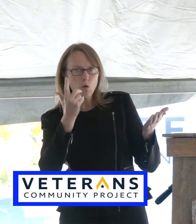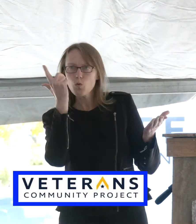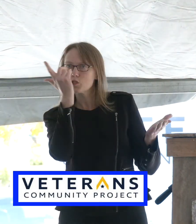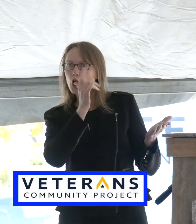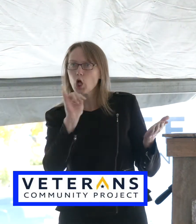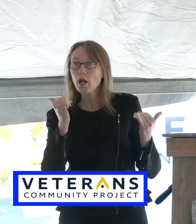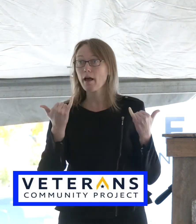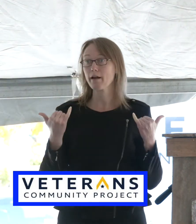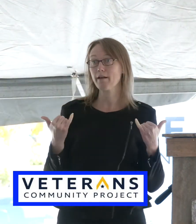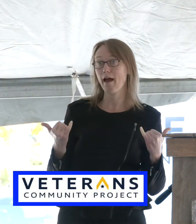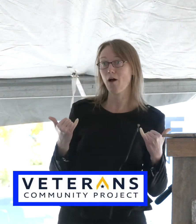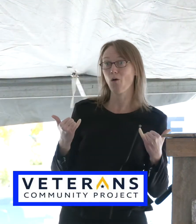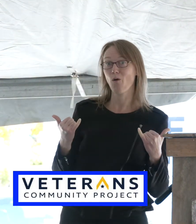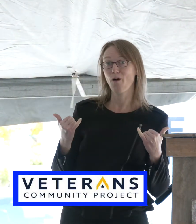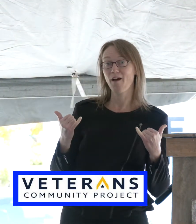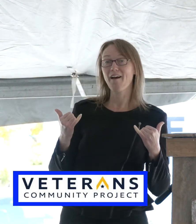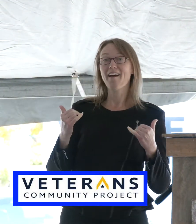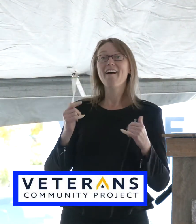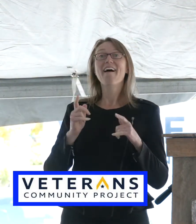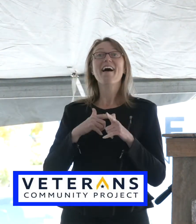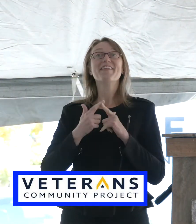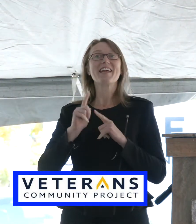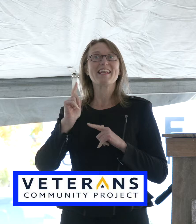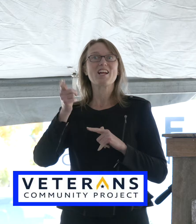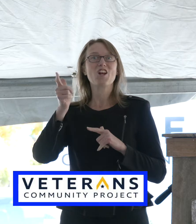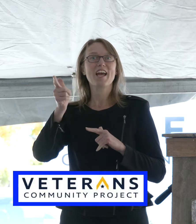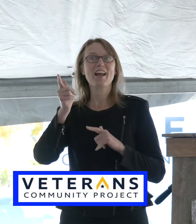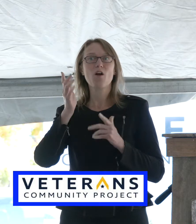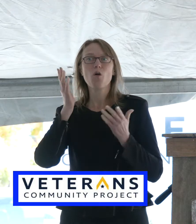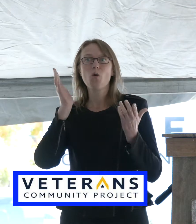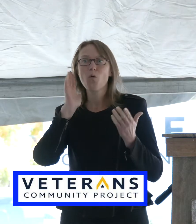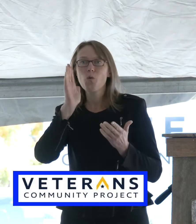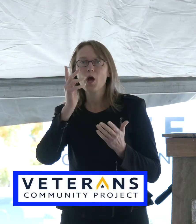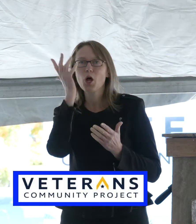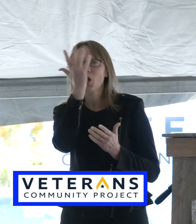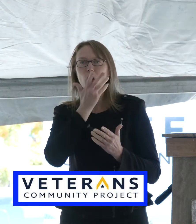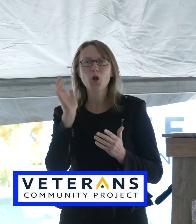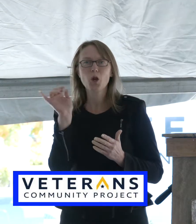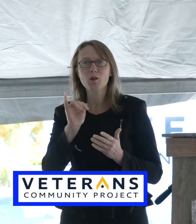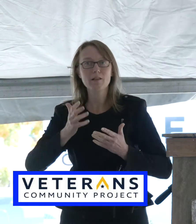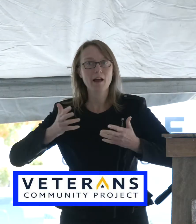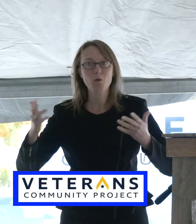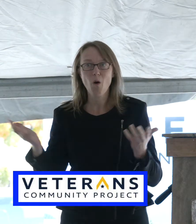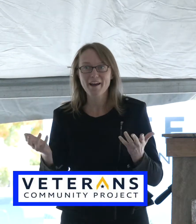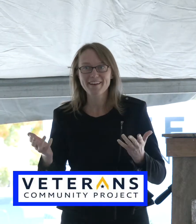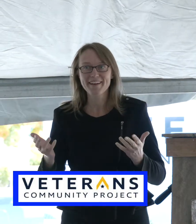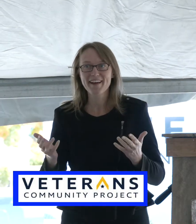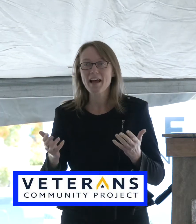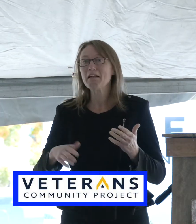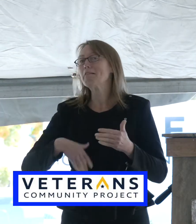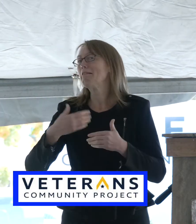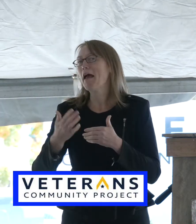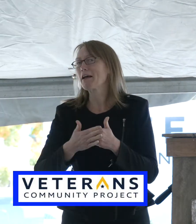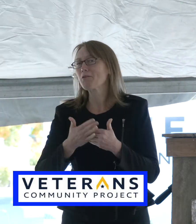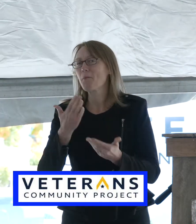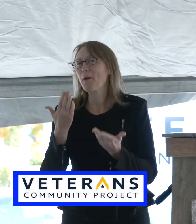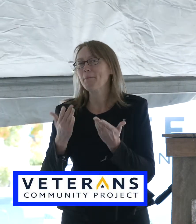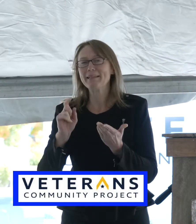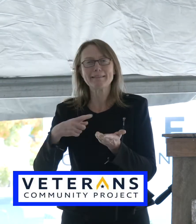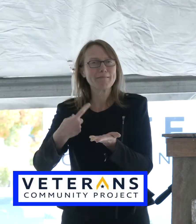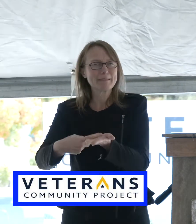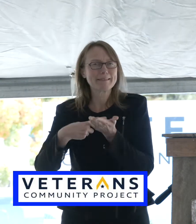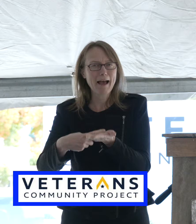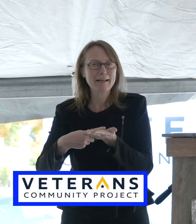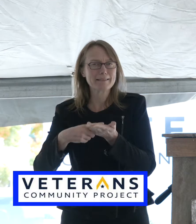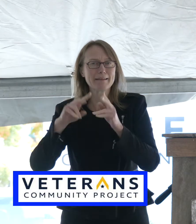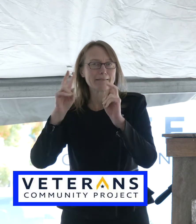like when it's done, and then ask yourself whether or not there are possibly going to be some zoning things that have to be done.